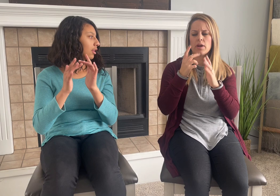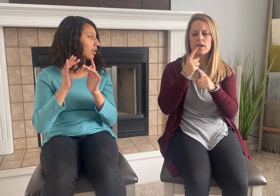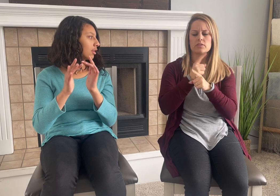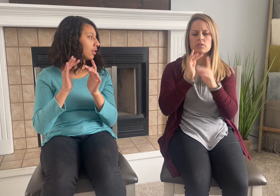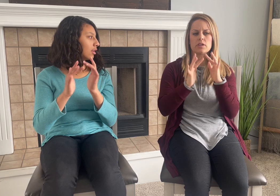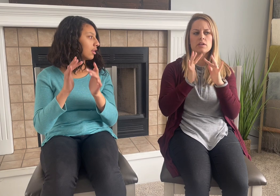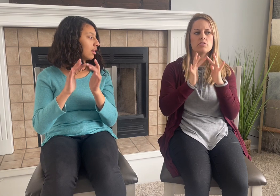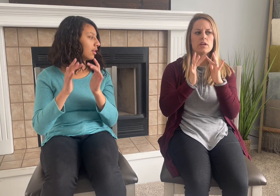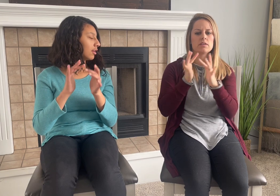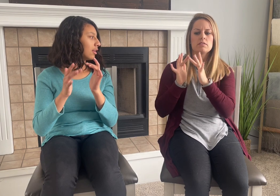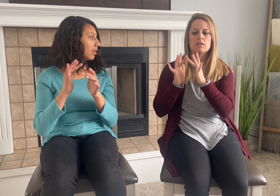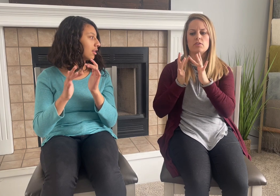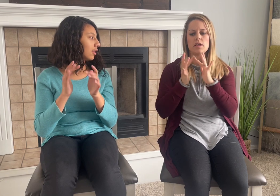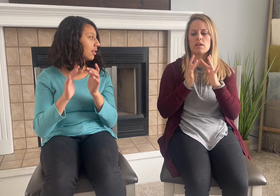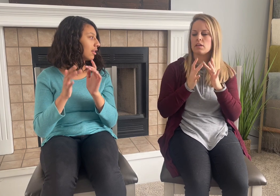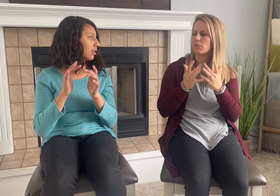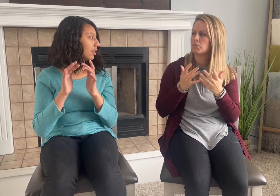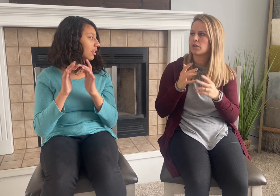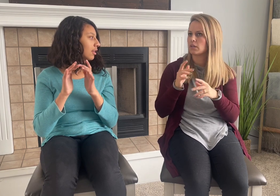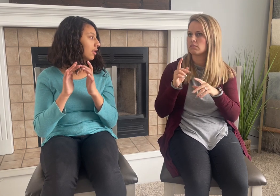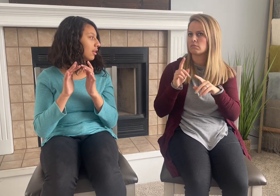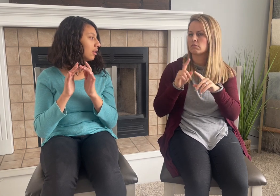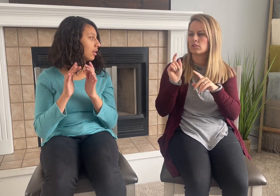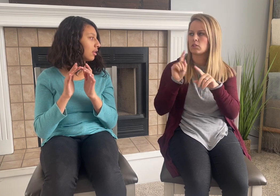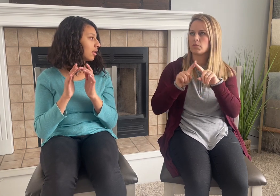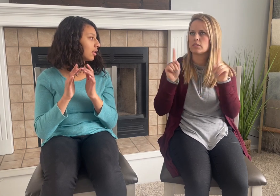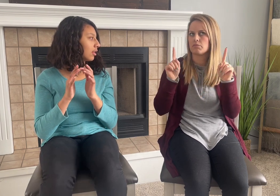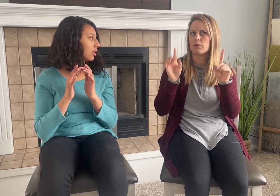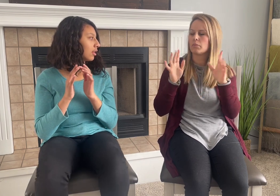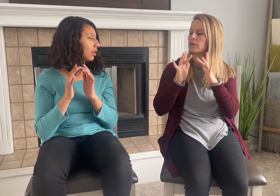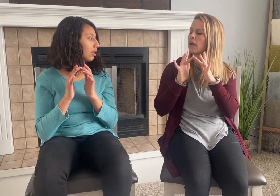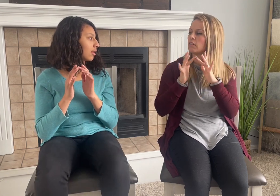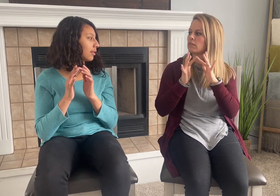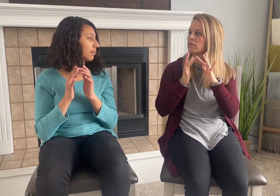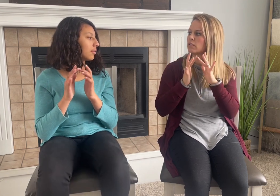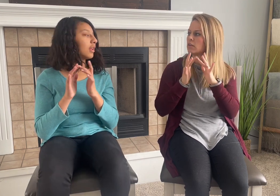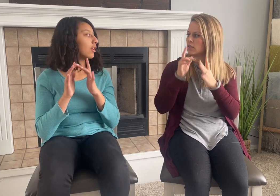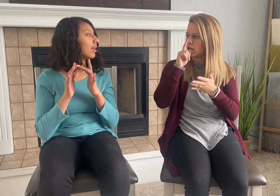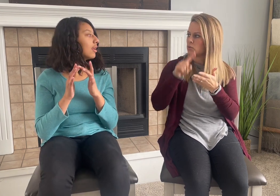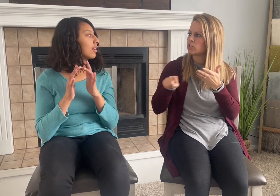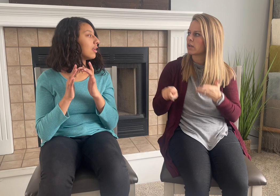right, actually. Internet. Internet. It might be a little bit different, but yeah. We'll check.